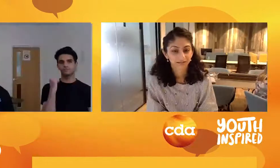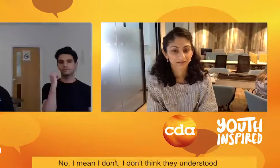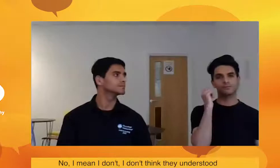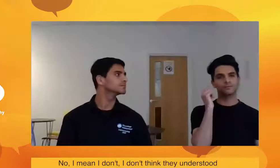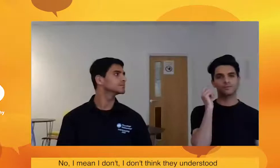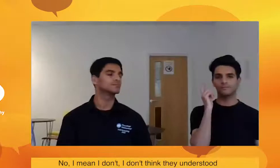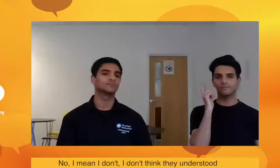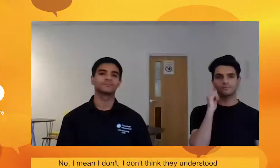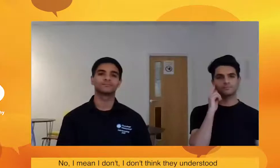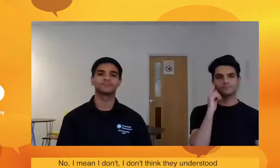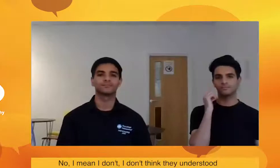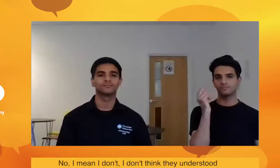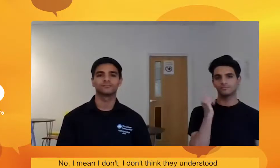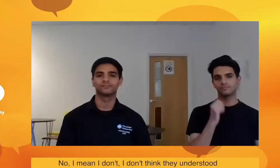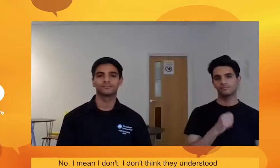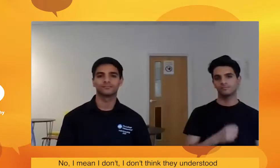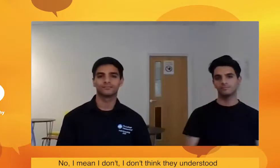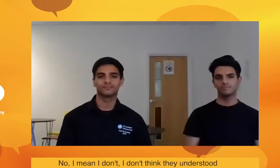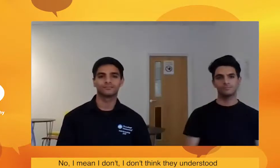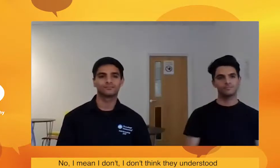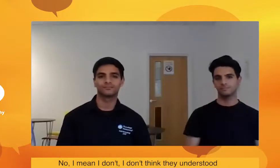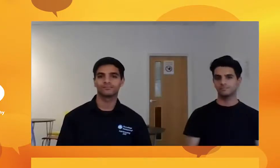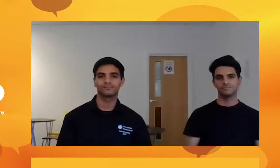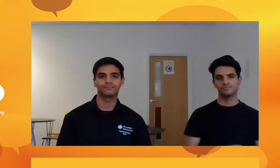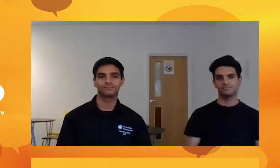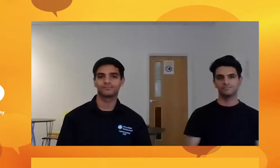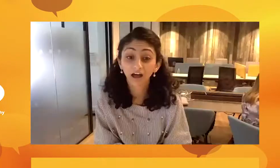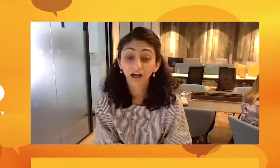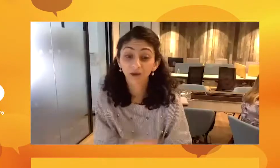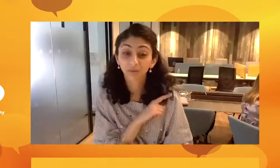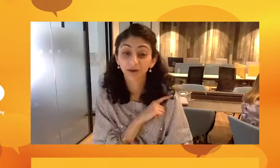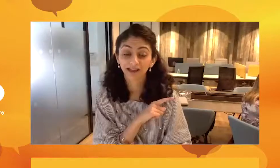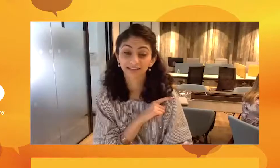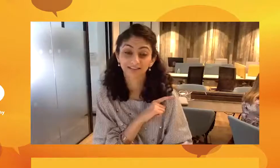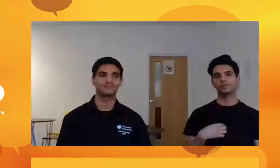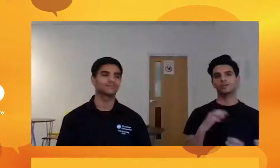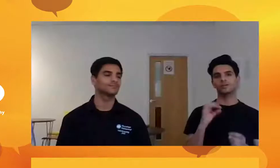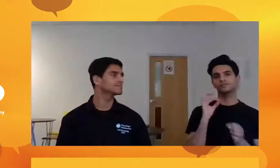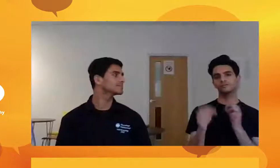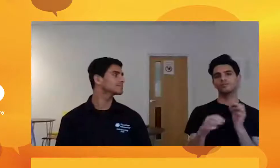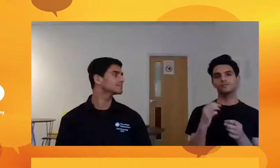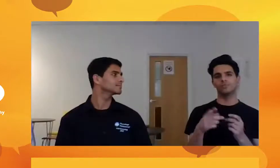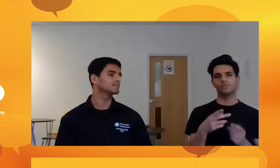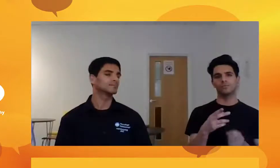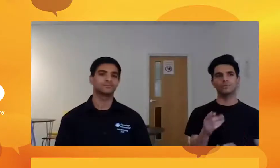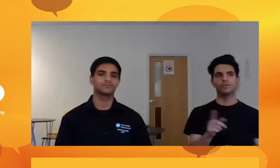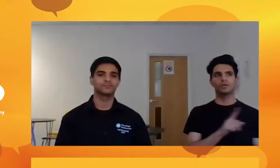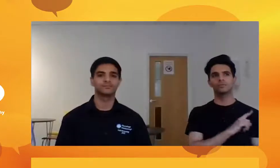or no? I mean, I don't think they understood deafness. No.